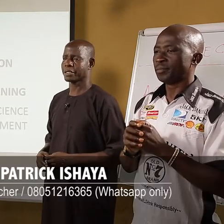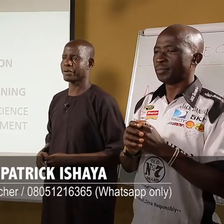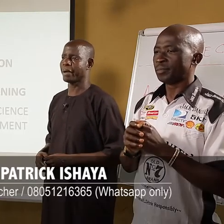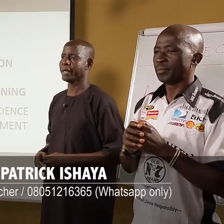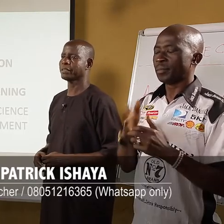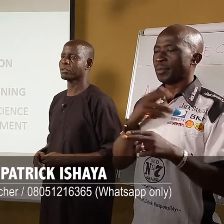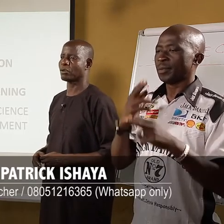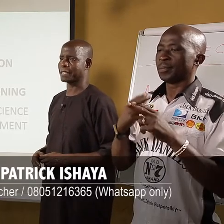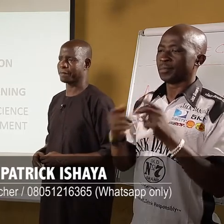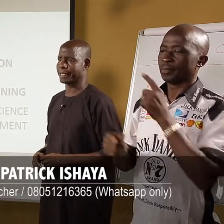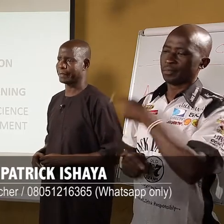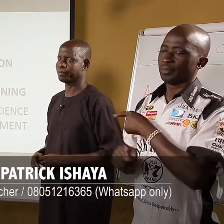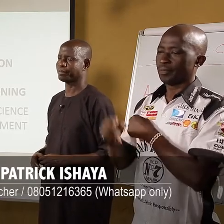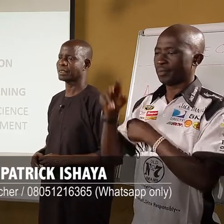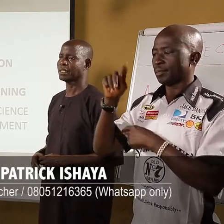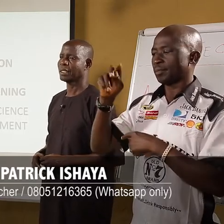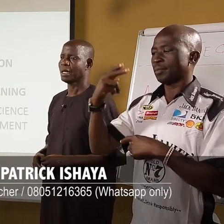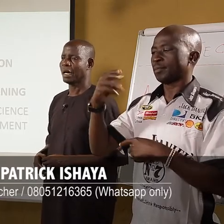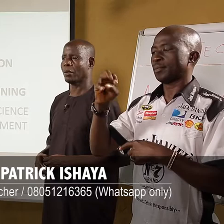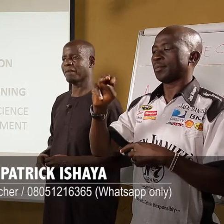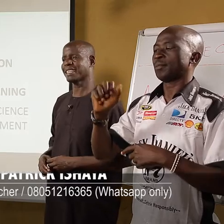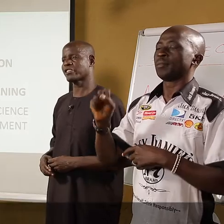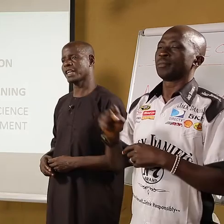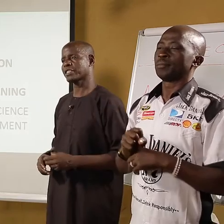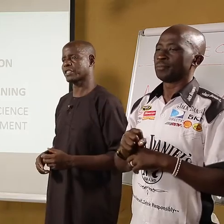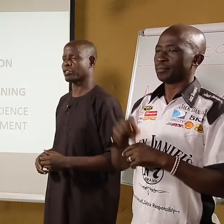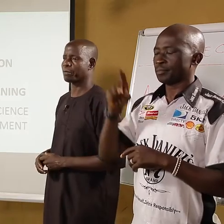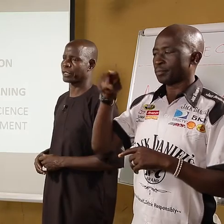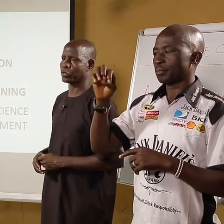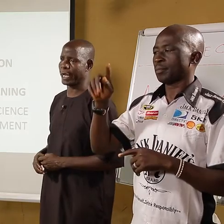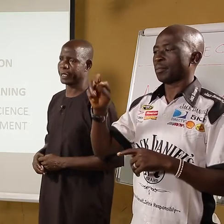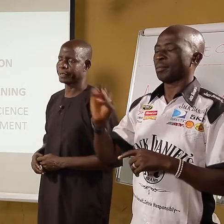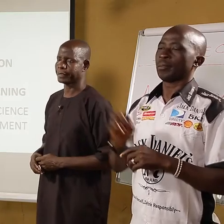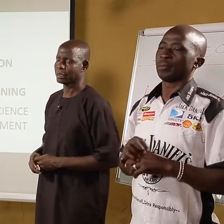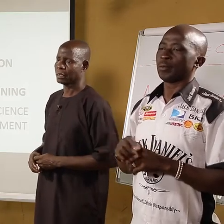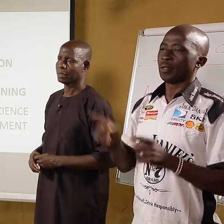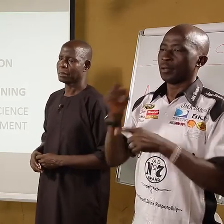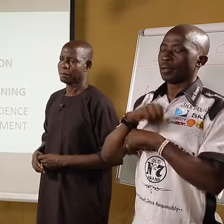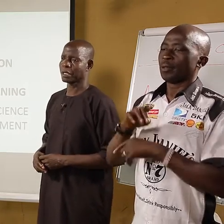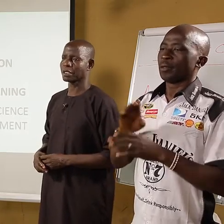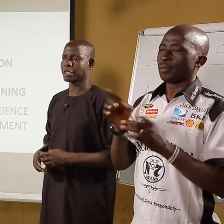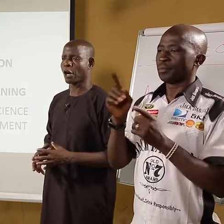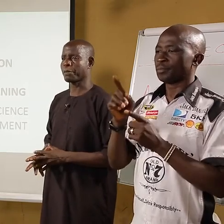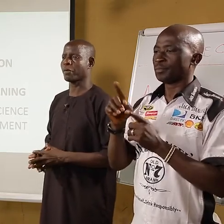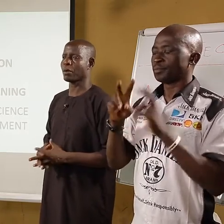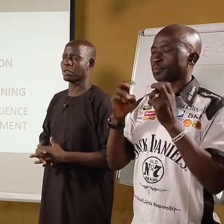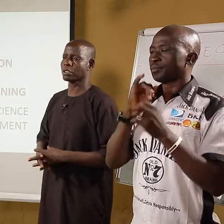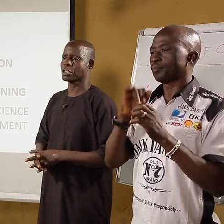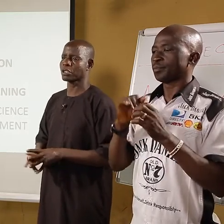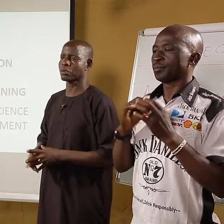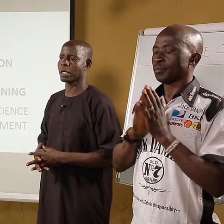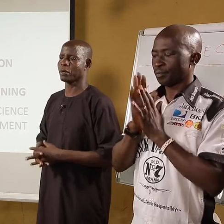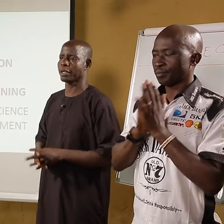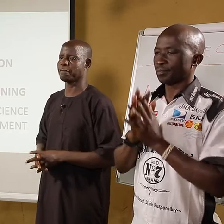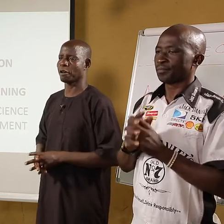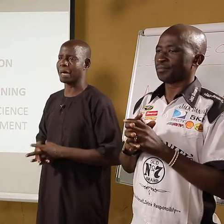I still remain Thomas Peter. And we have an interesting topic today, because the topic we are going to